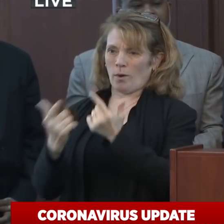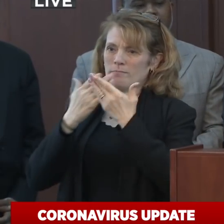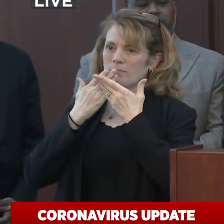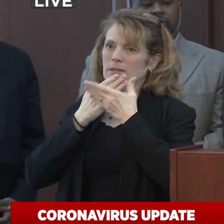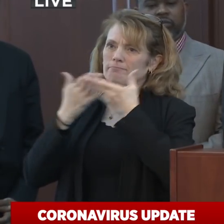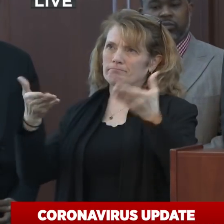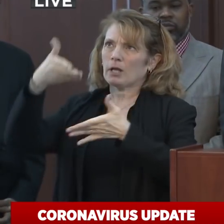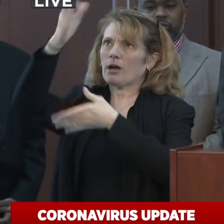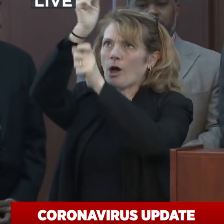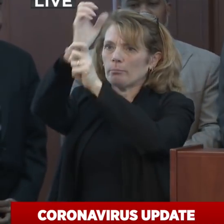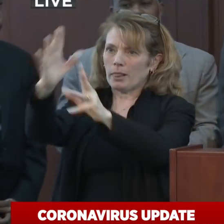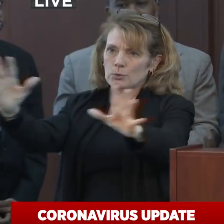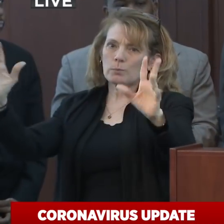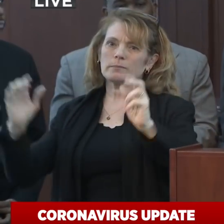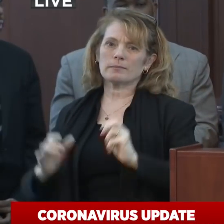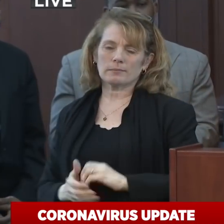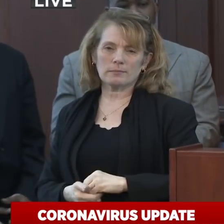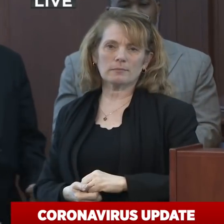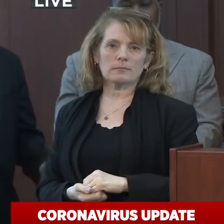bless you all.